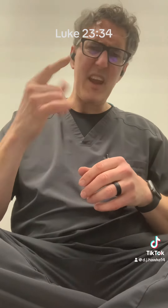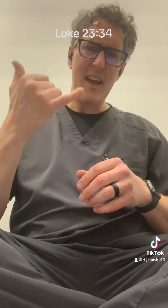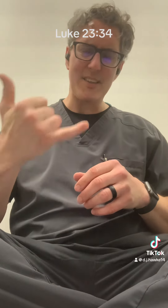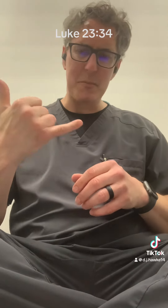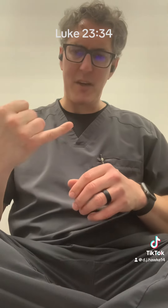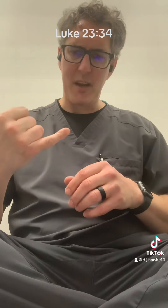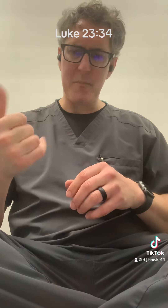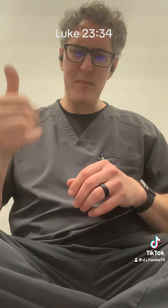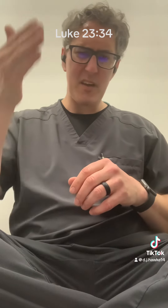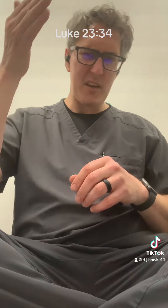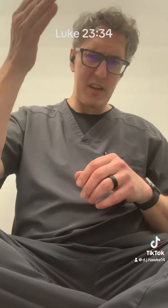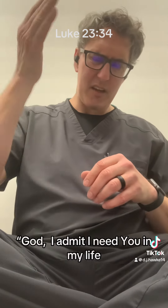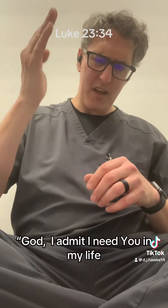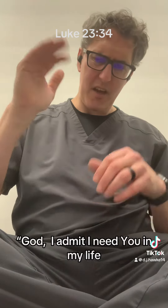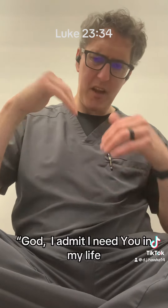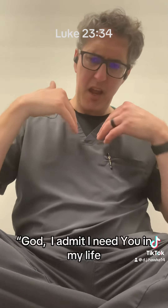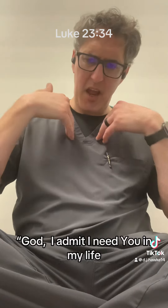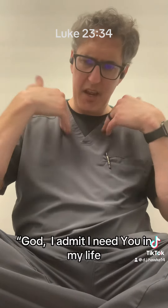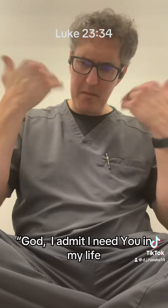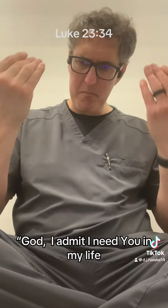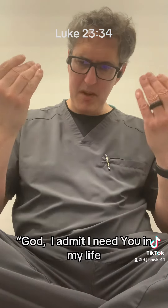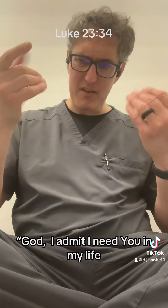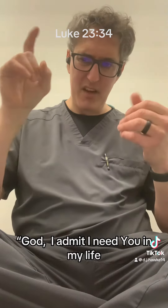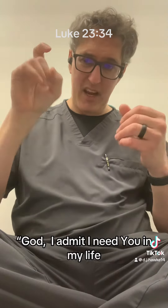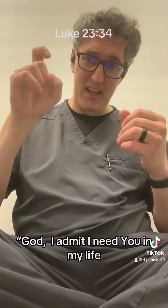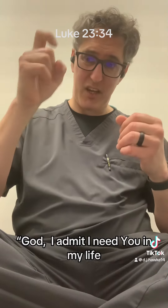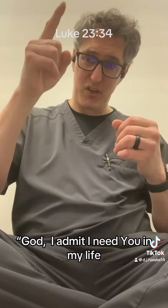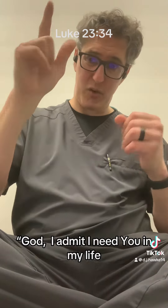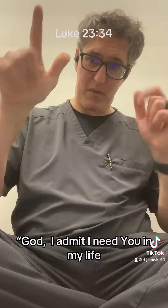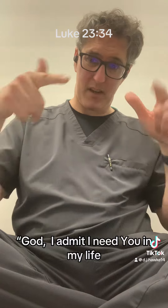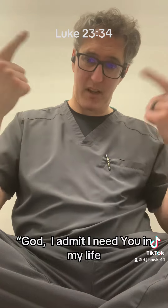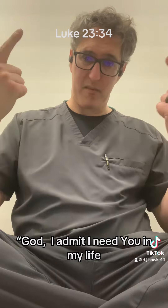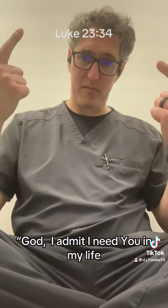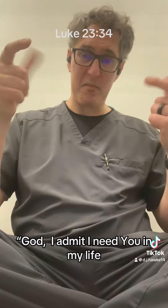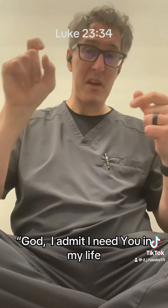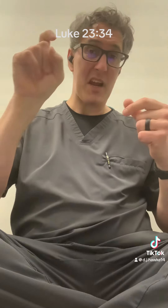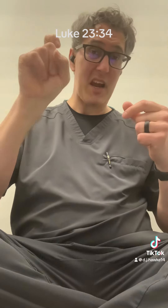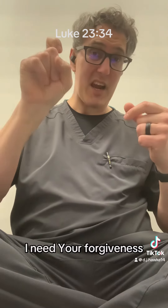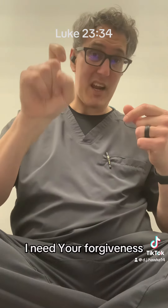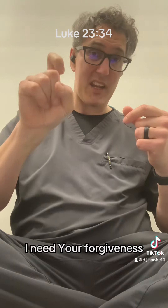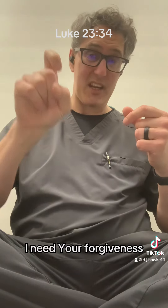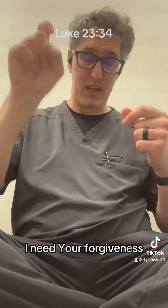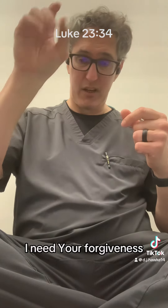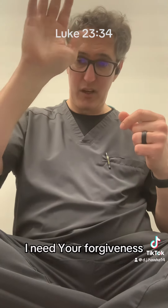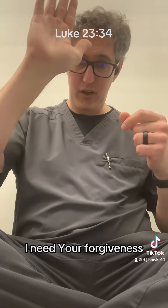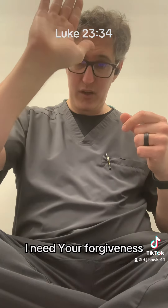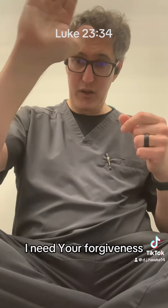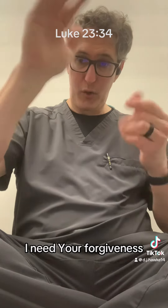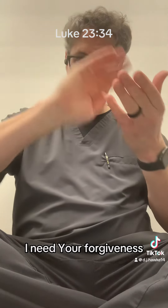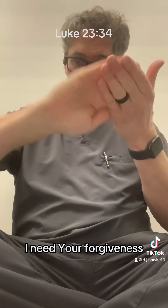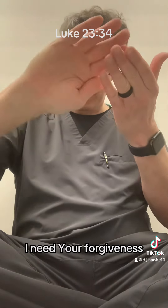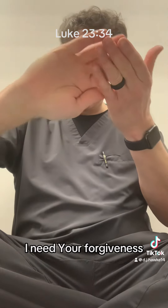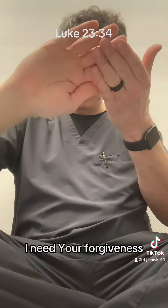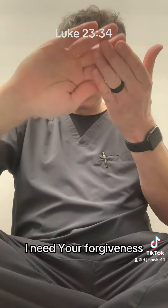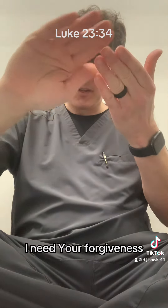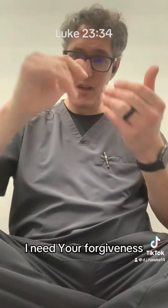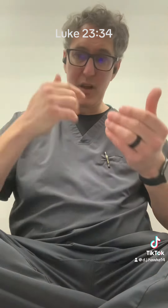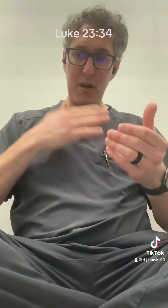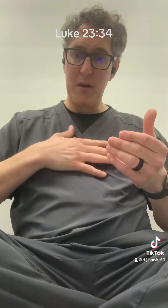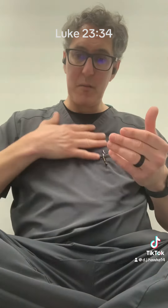Ask him today. God, I admit I need you in my life. I need your forgiveness.